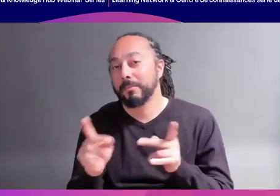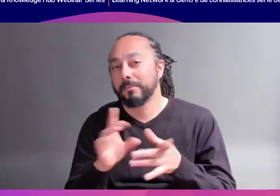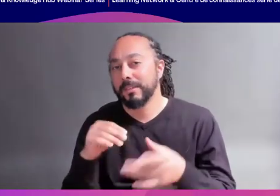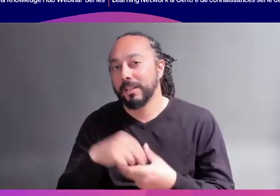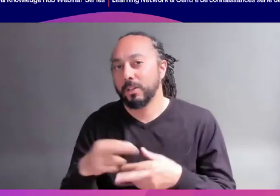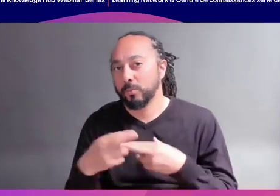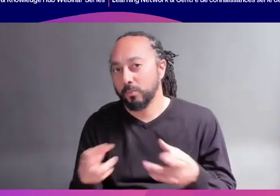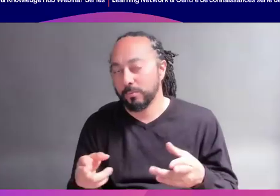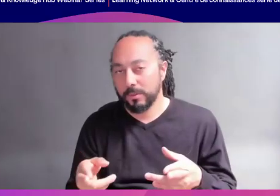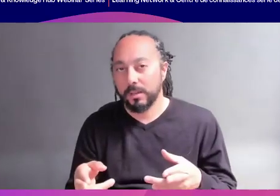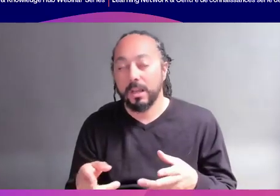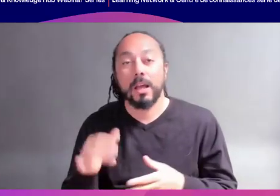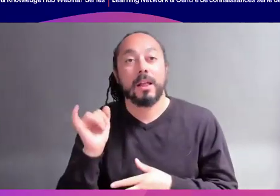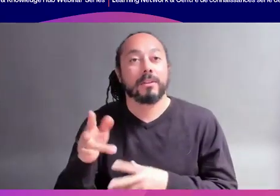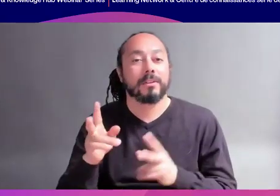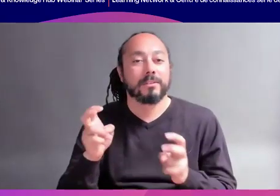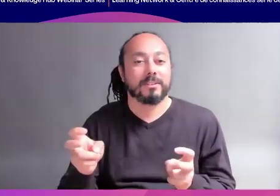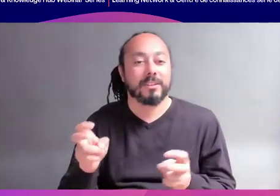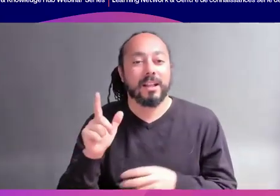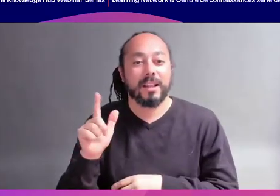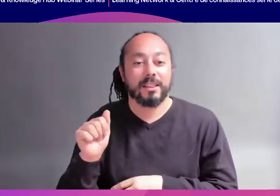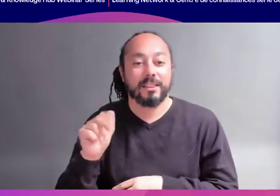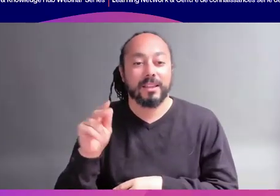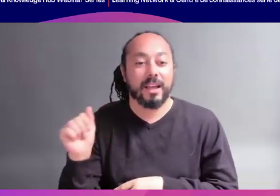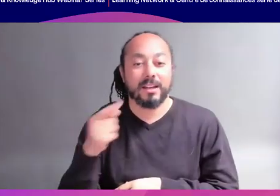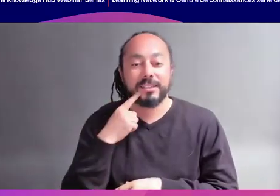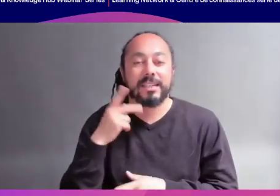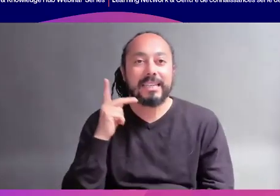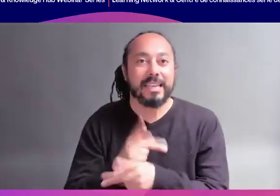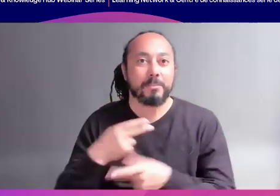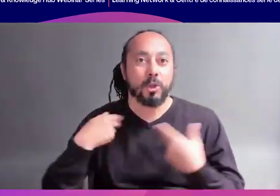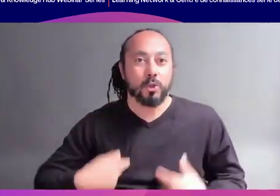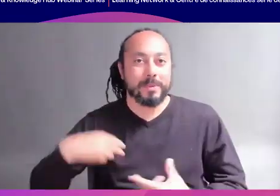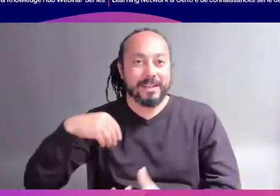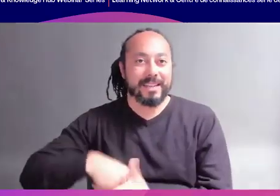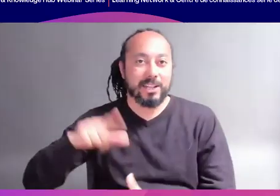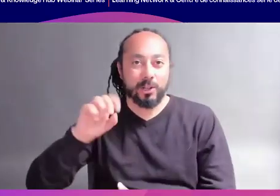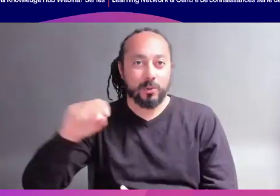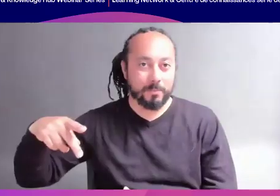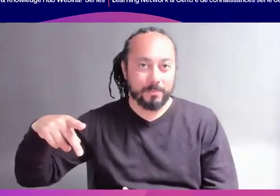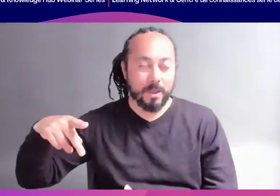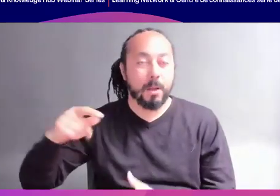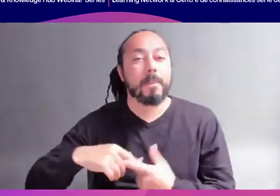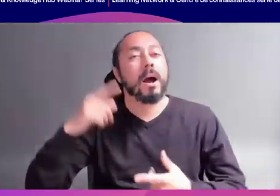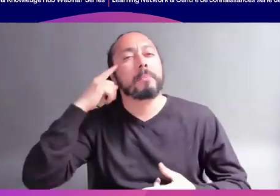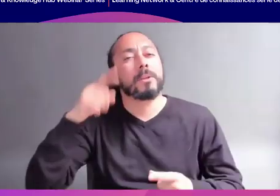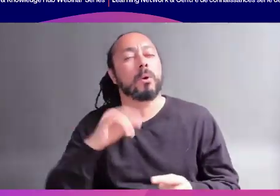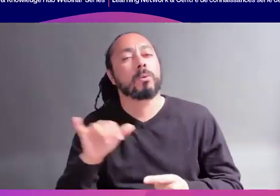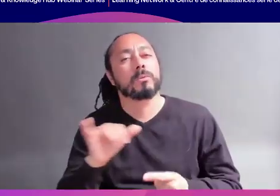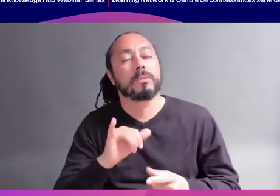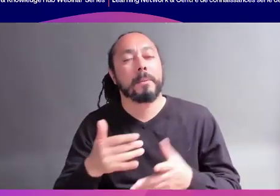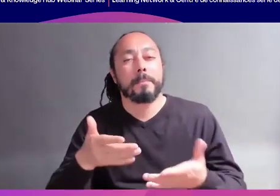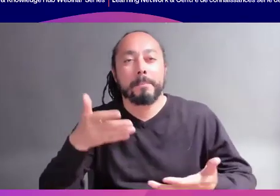thread around, and Lana, you say keeping the human in the loop, but I'm kind of also thinking about the balance